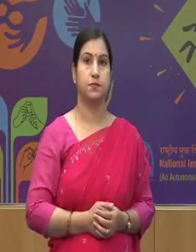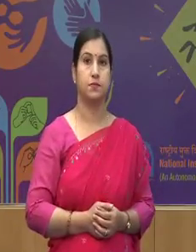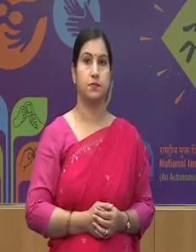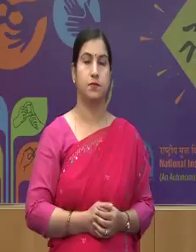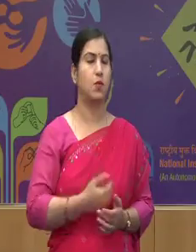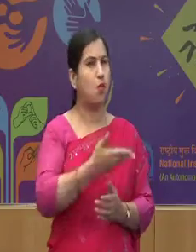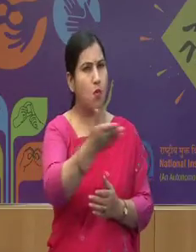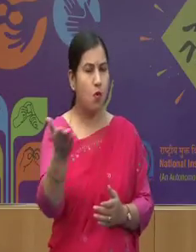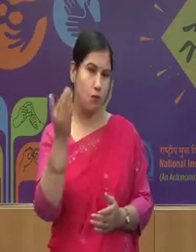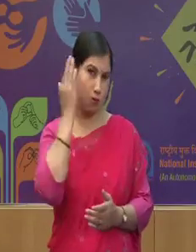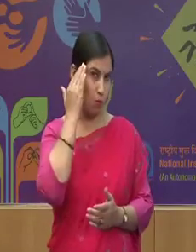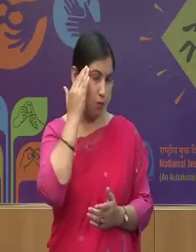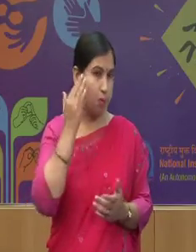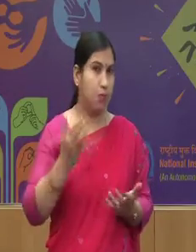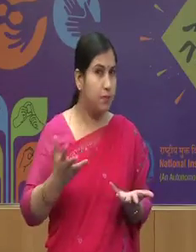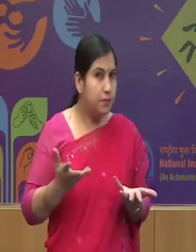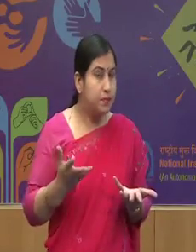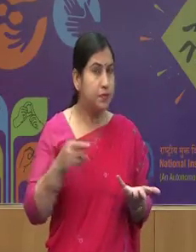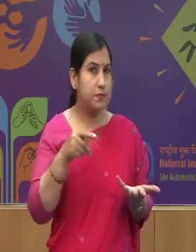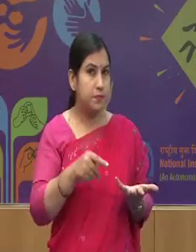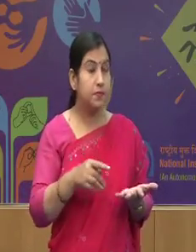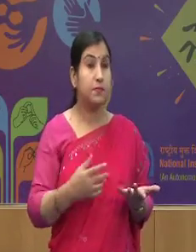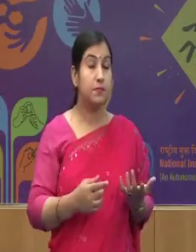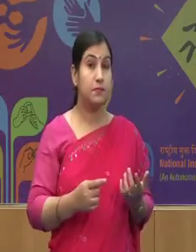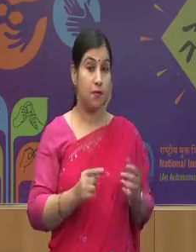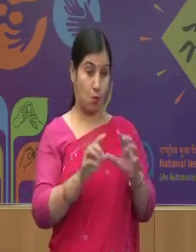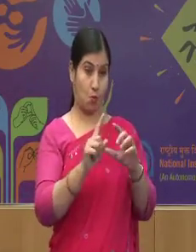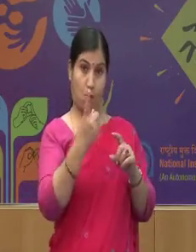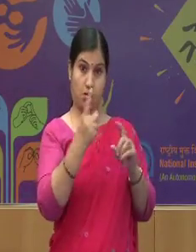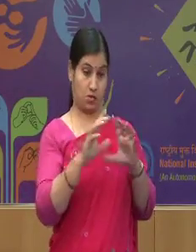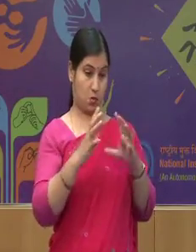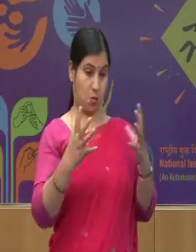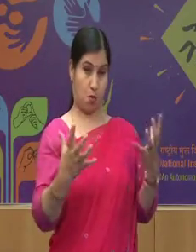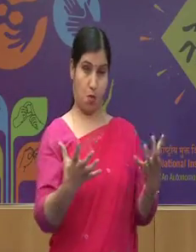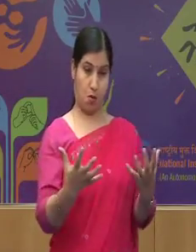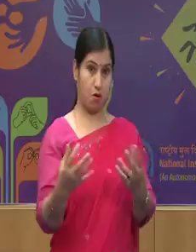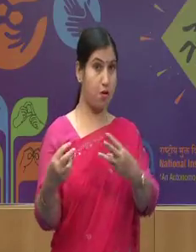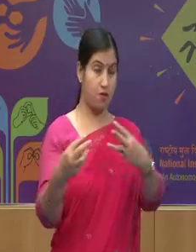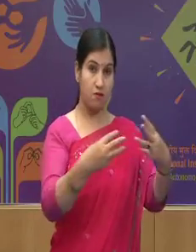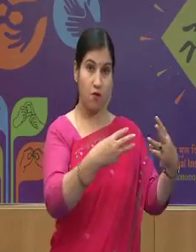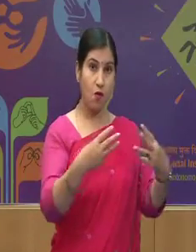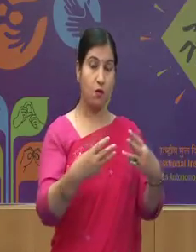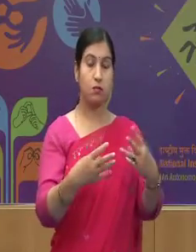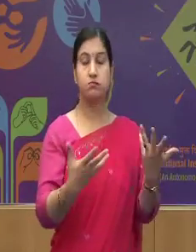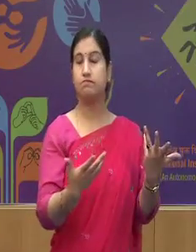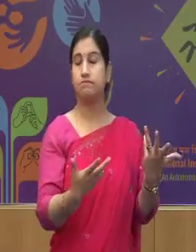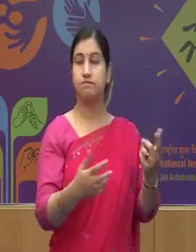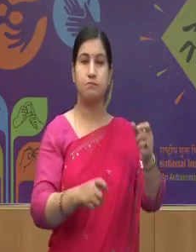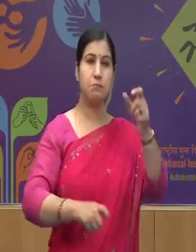As you are already aware that the First World War was the worst human tragedy